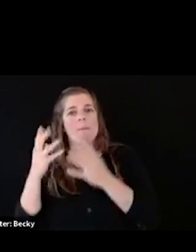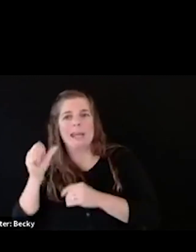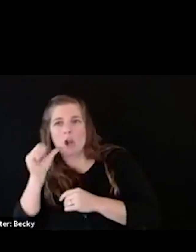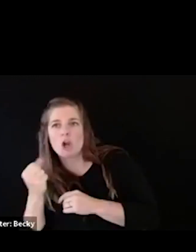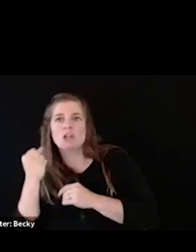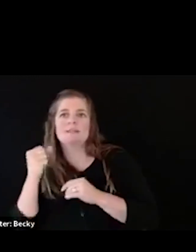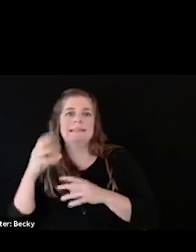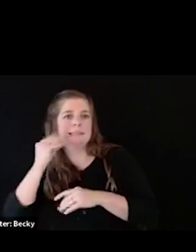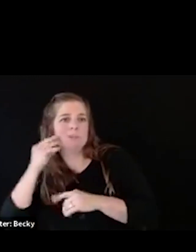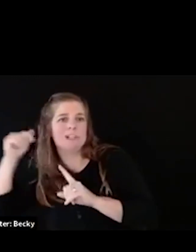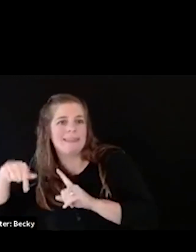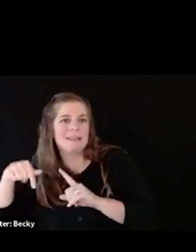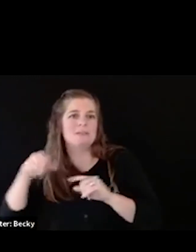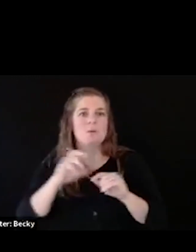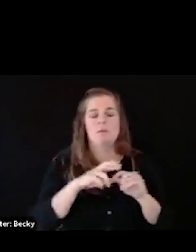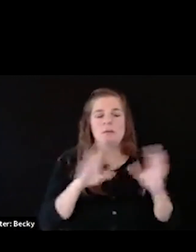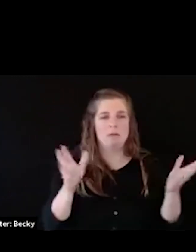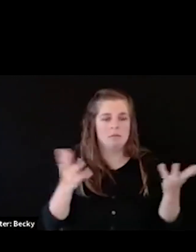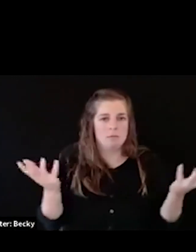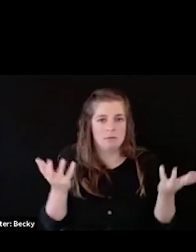about how many